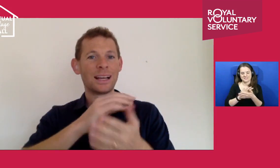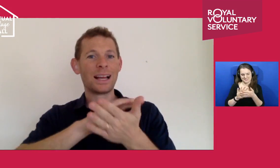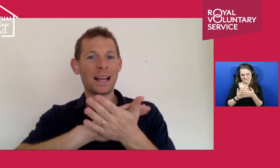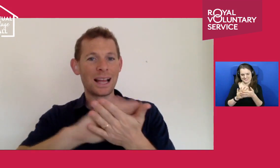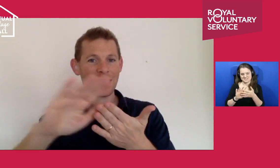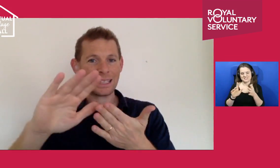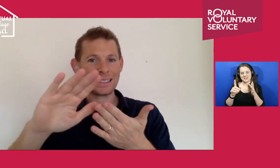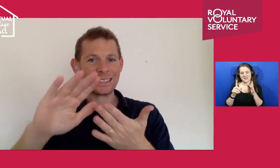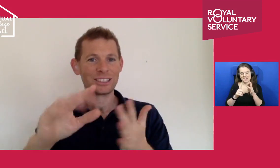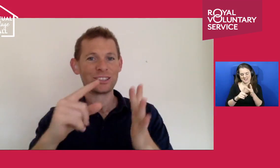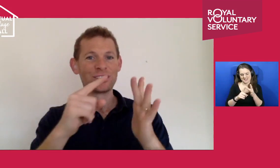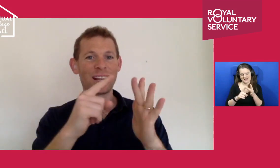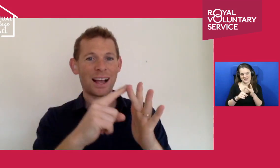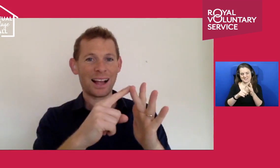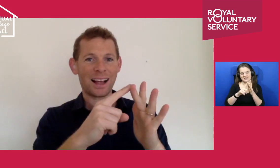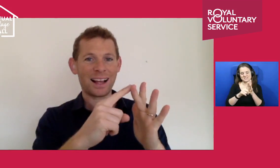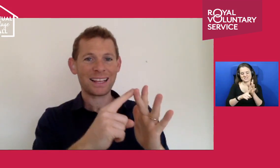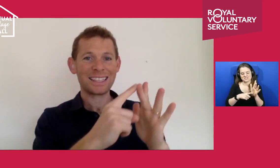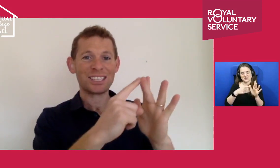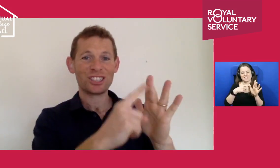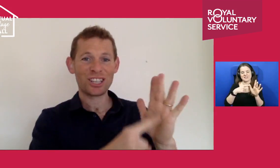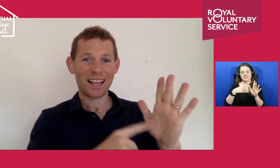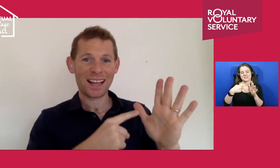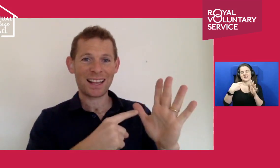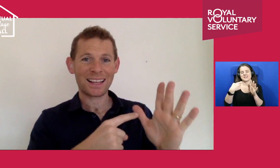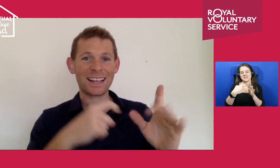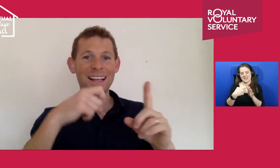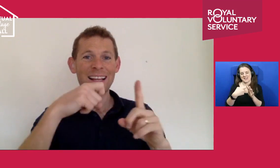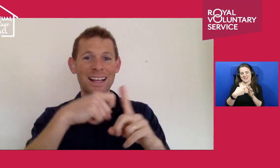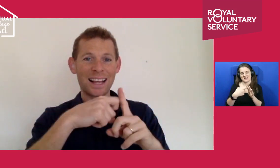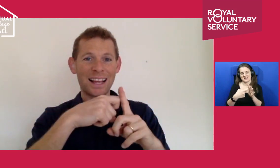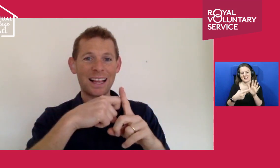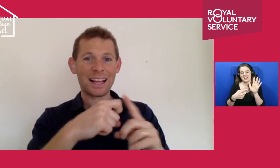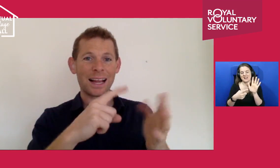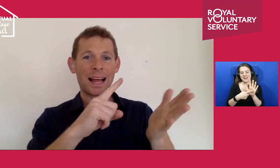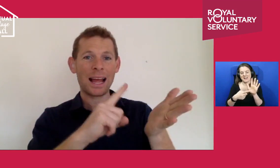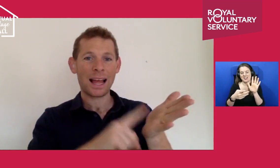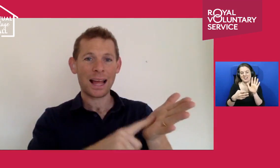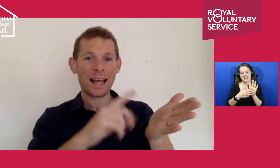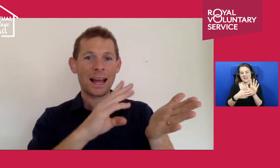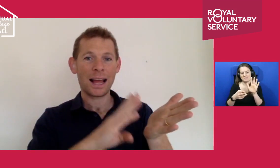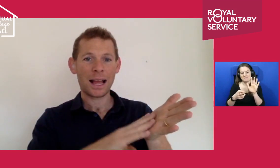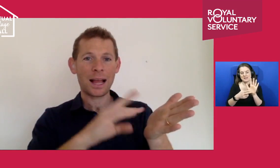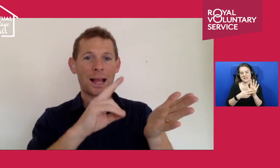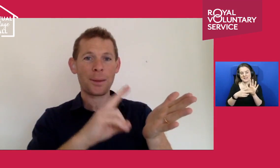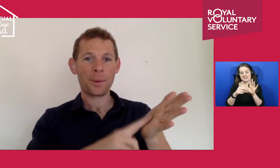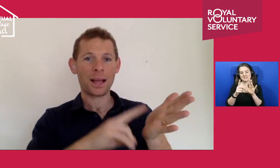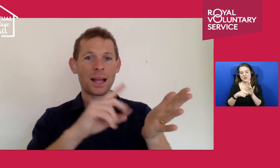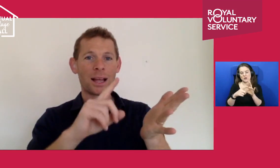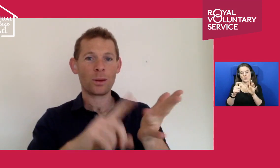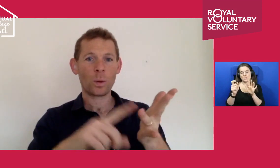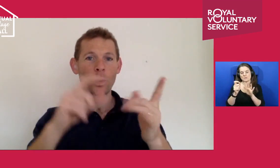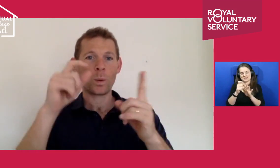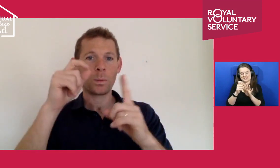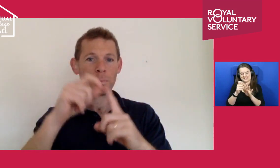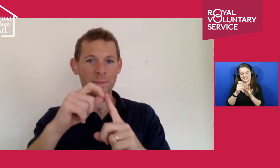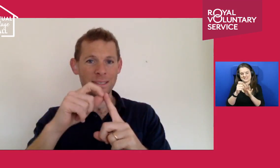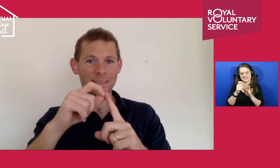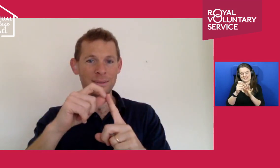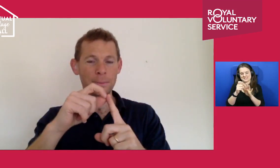H, I, J, K, L, M, N, O, P,